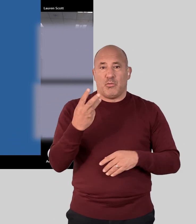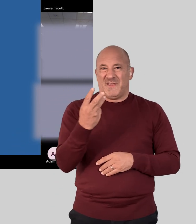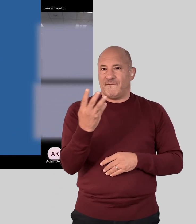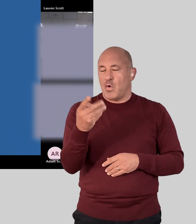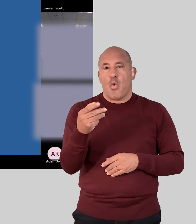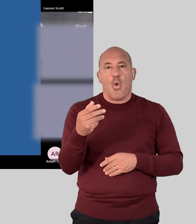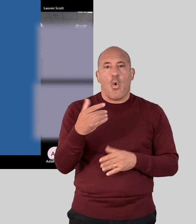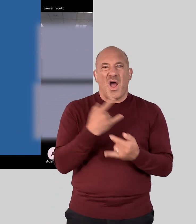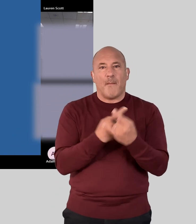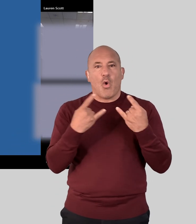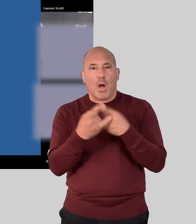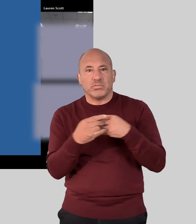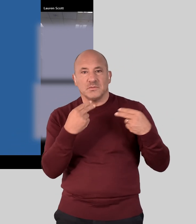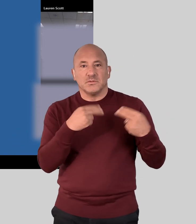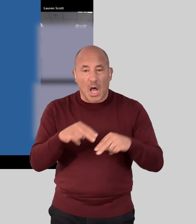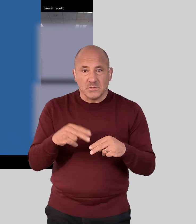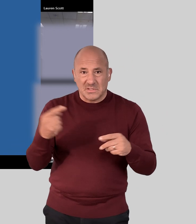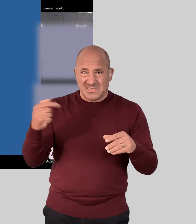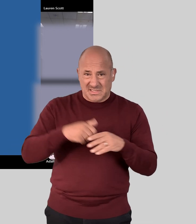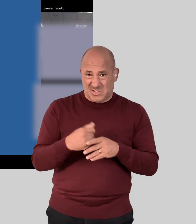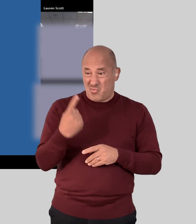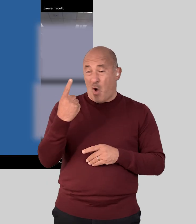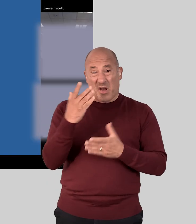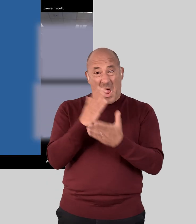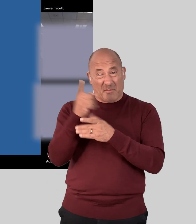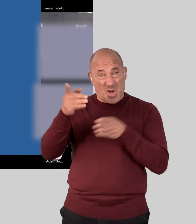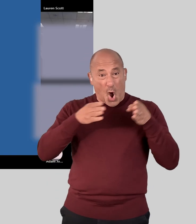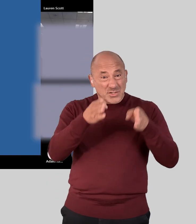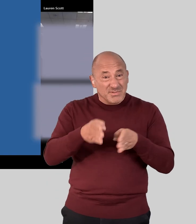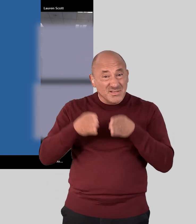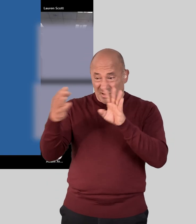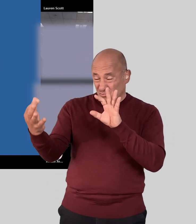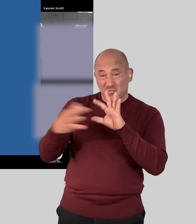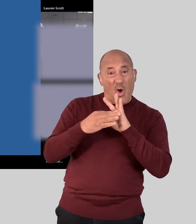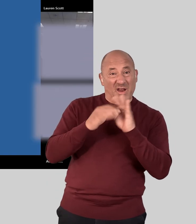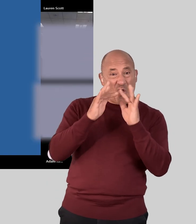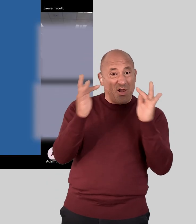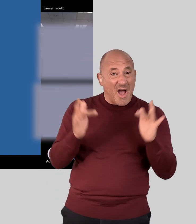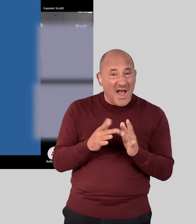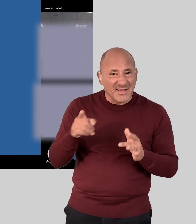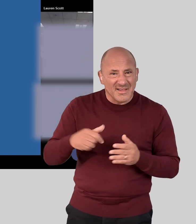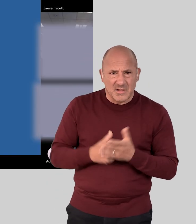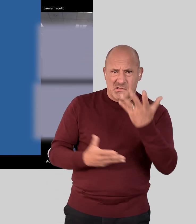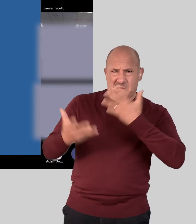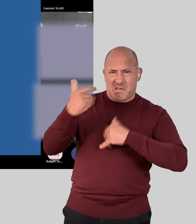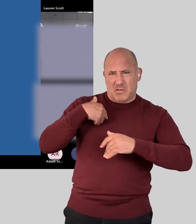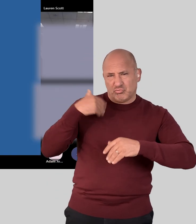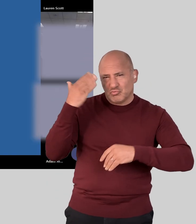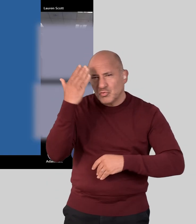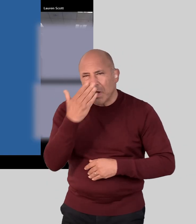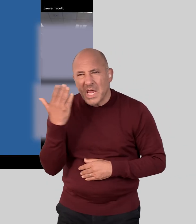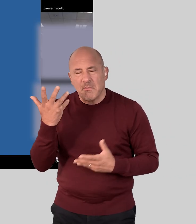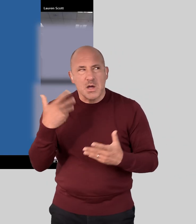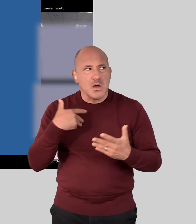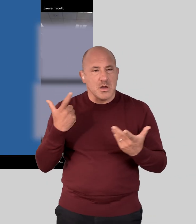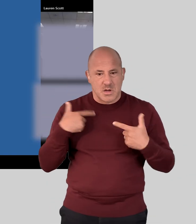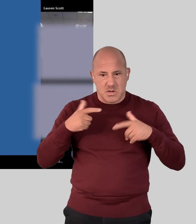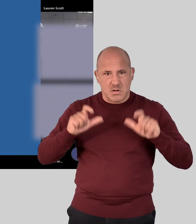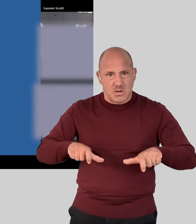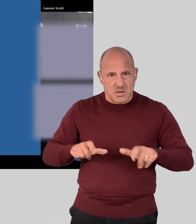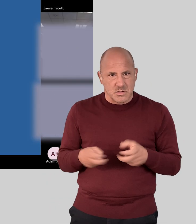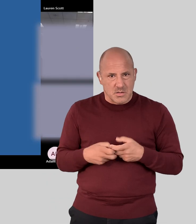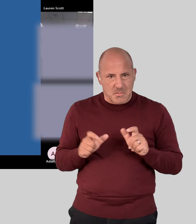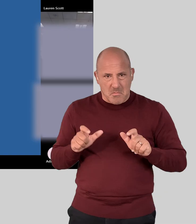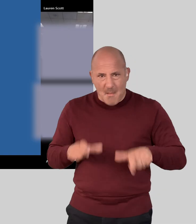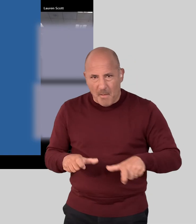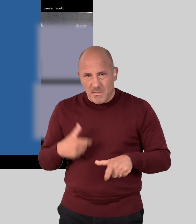had 3 or 4 hip hop dancers in this one room, and one of them was in hospital joining us. One was, and they were telling us how they were dreaming, how they were